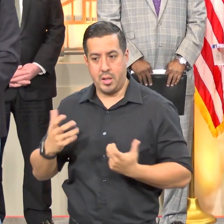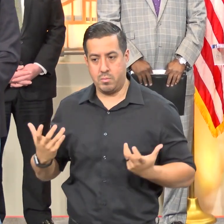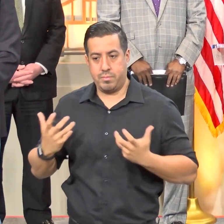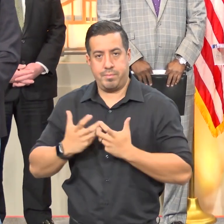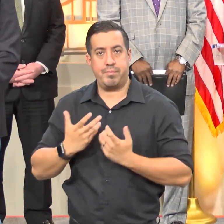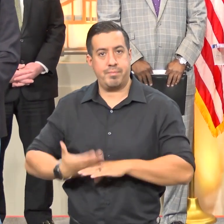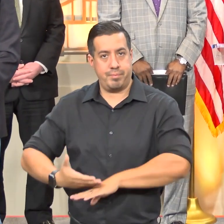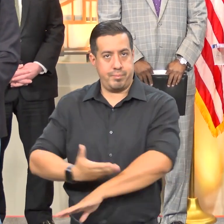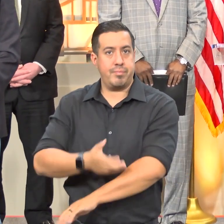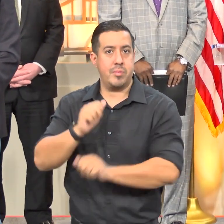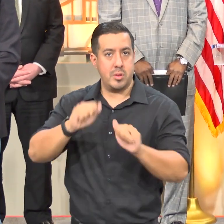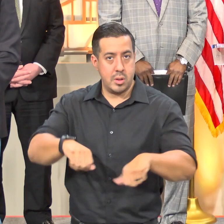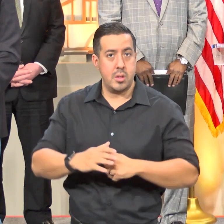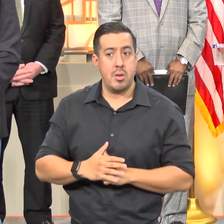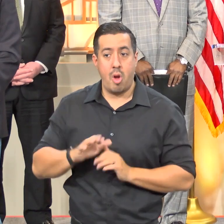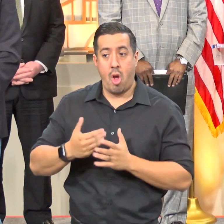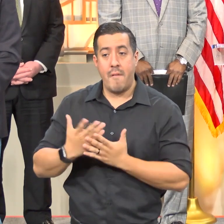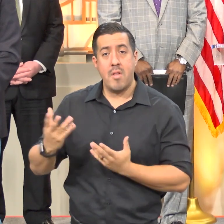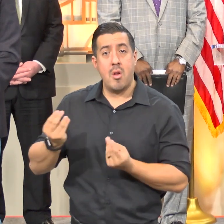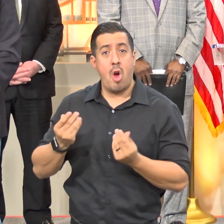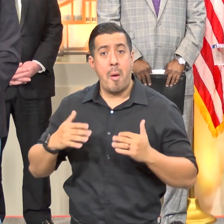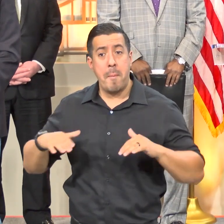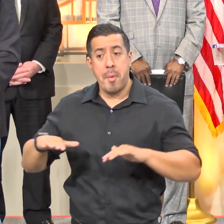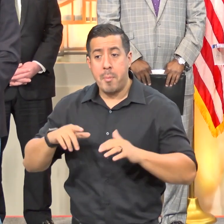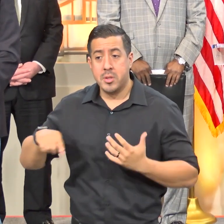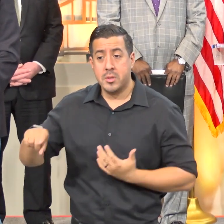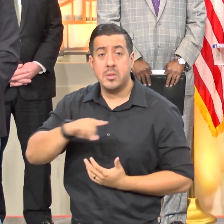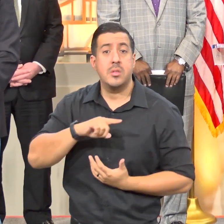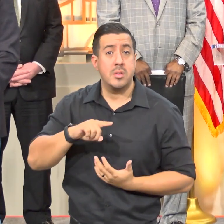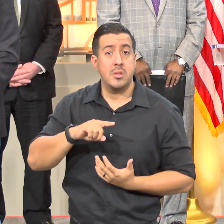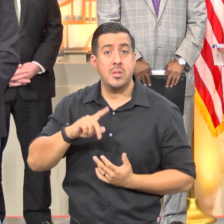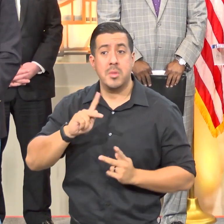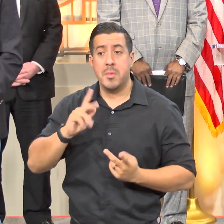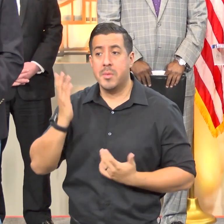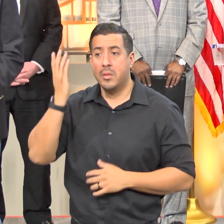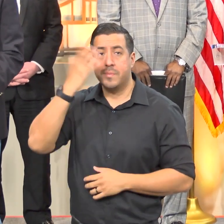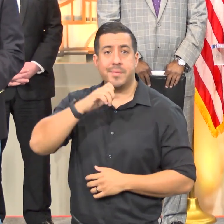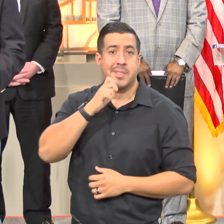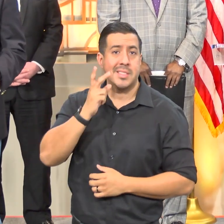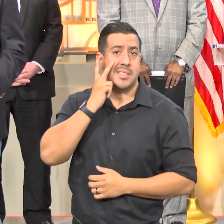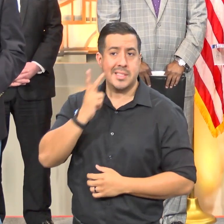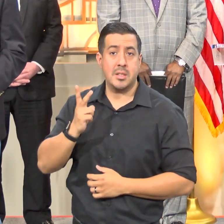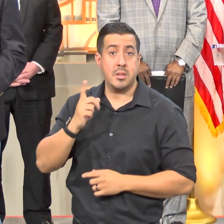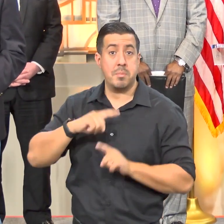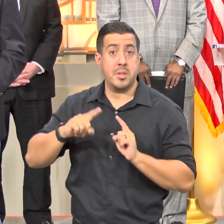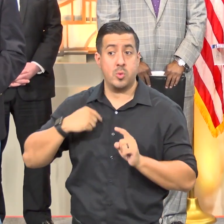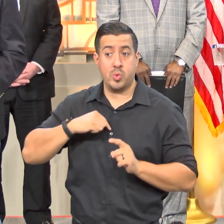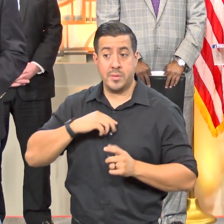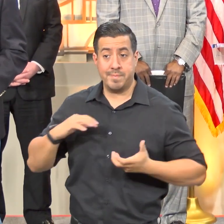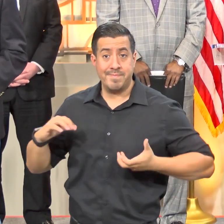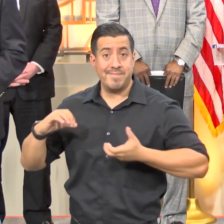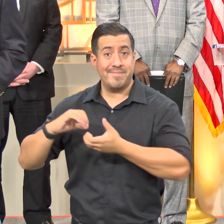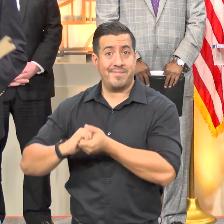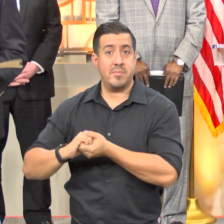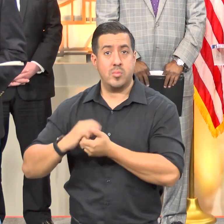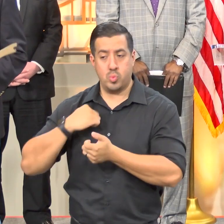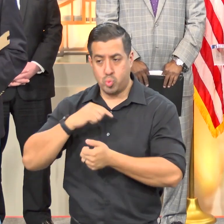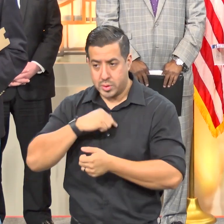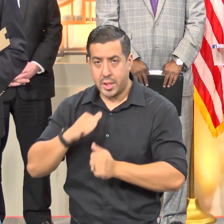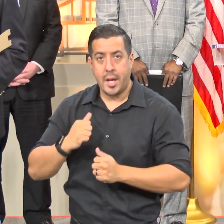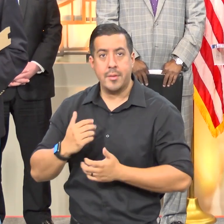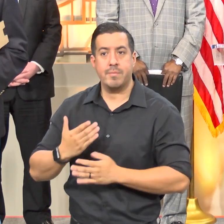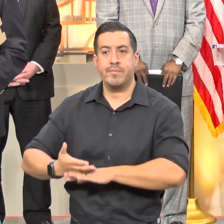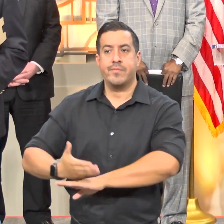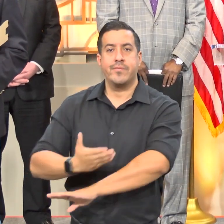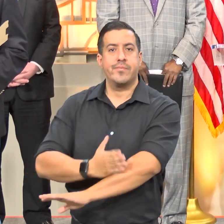between the city and county properties is invisible to the public. Together, we can build upon our individual